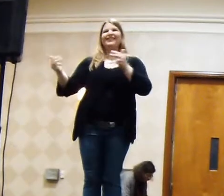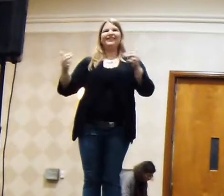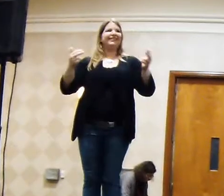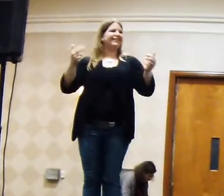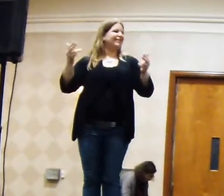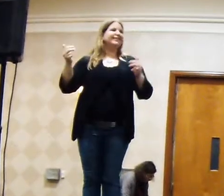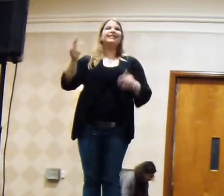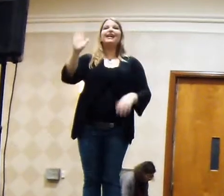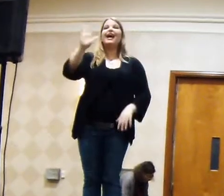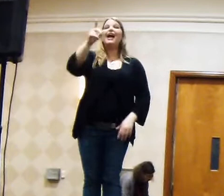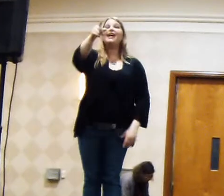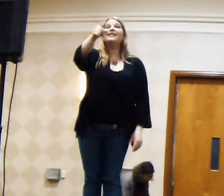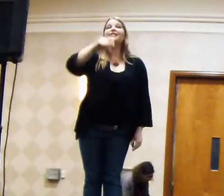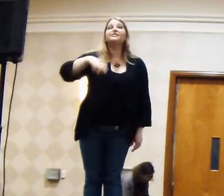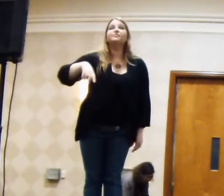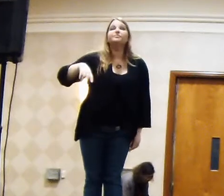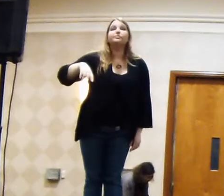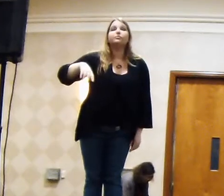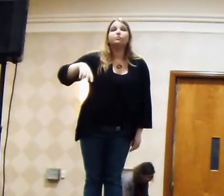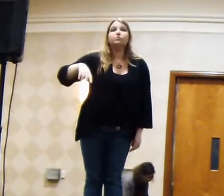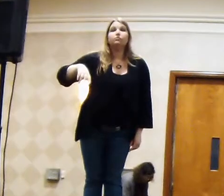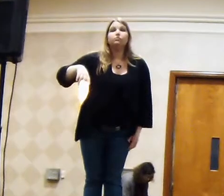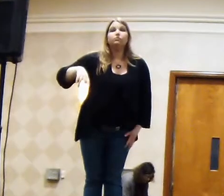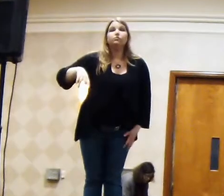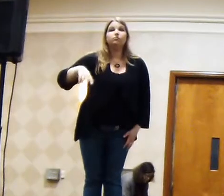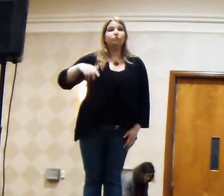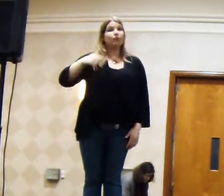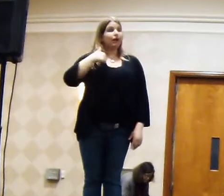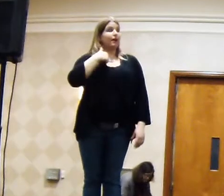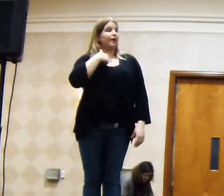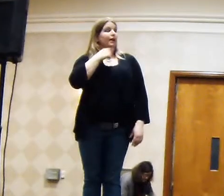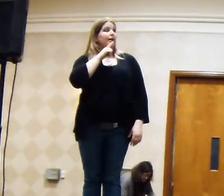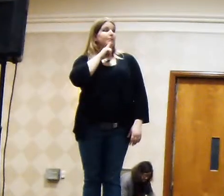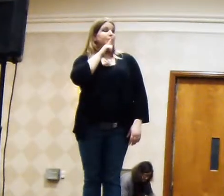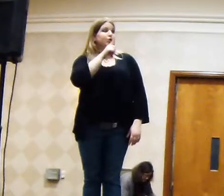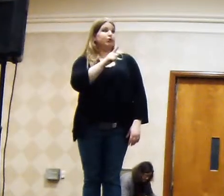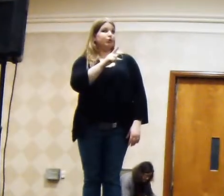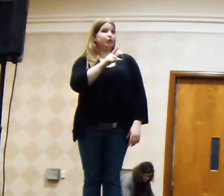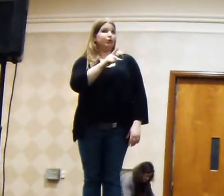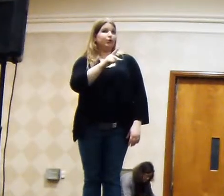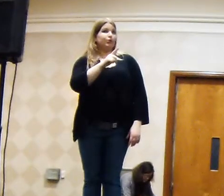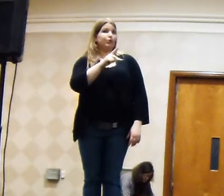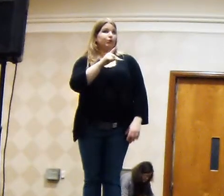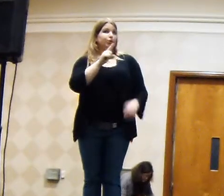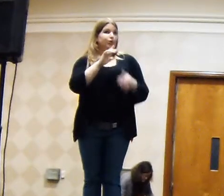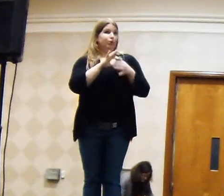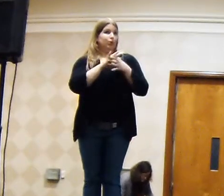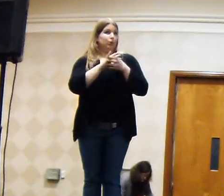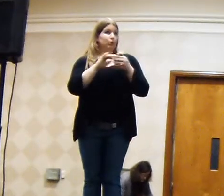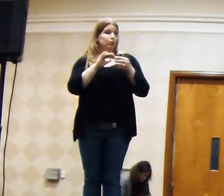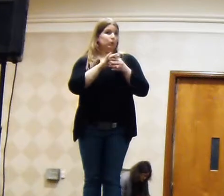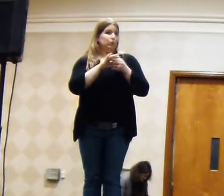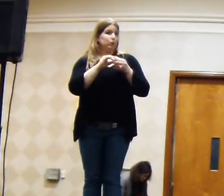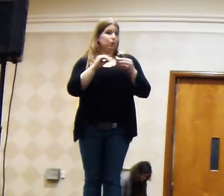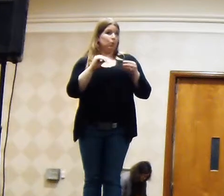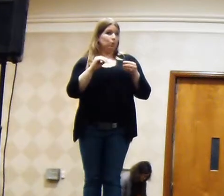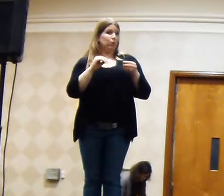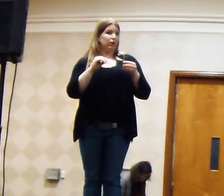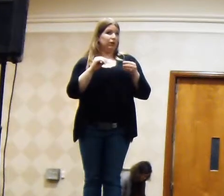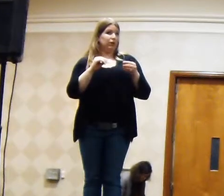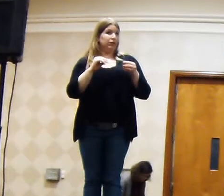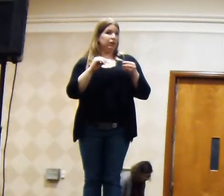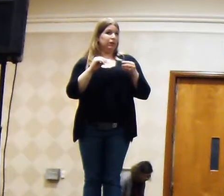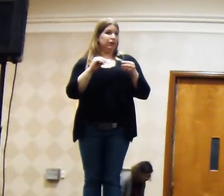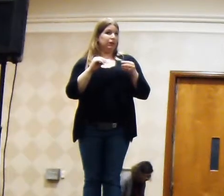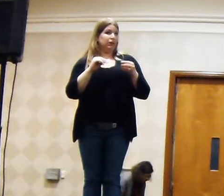Hi. Hi. I'm sure there's tons of stories that you can tell from being on set of the